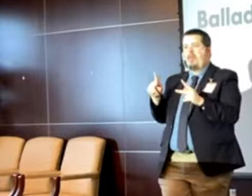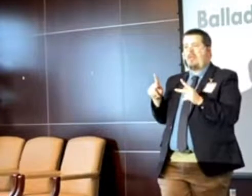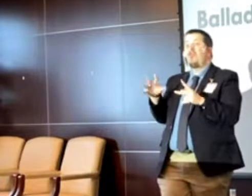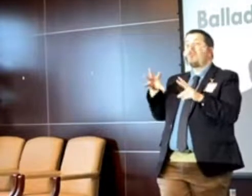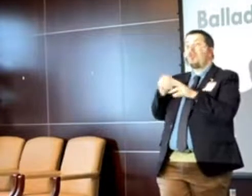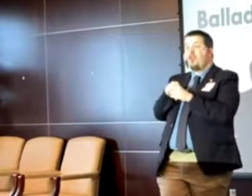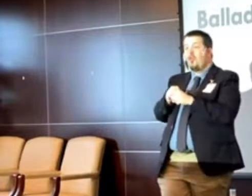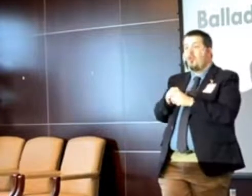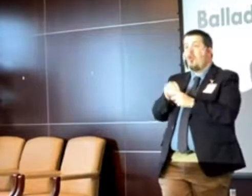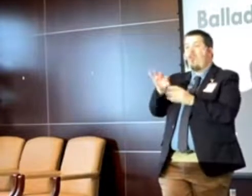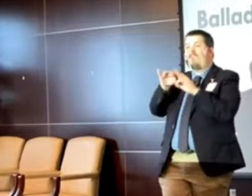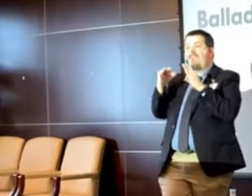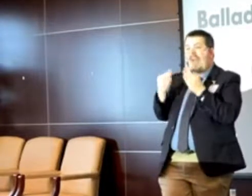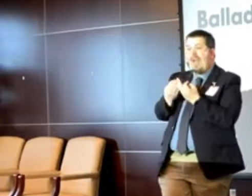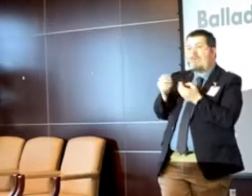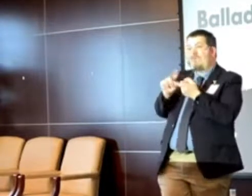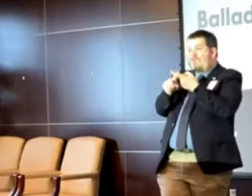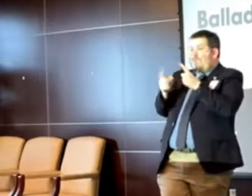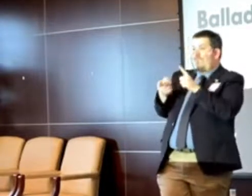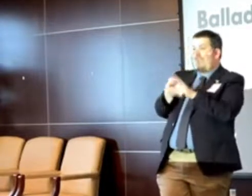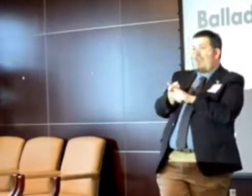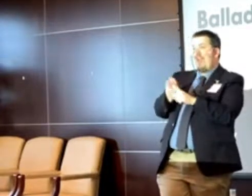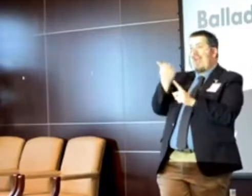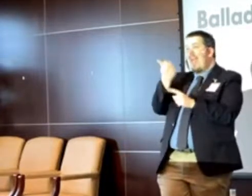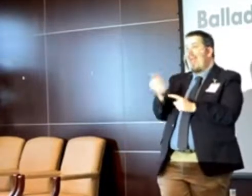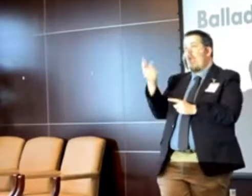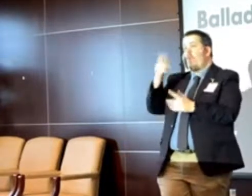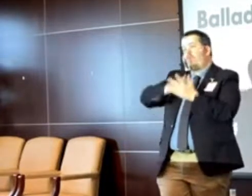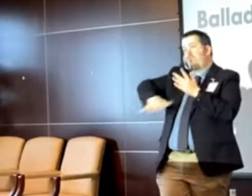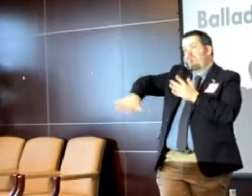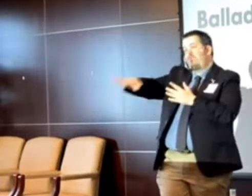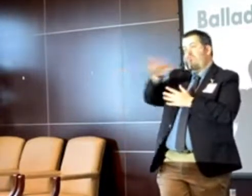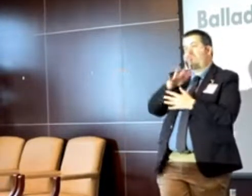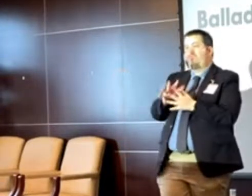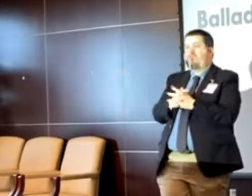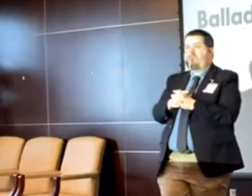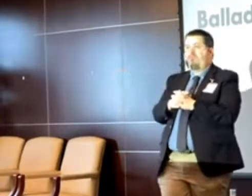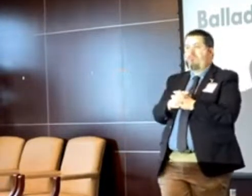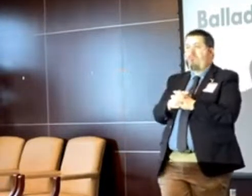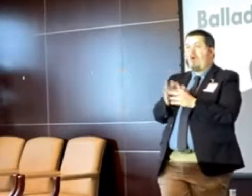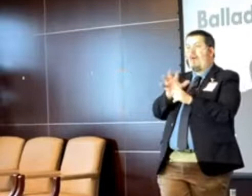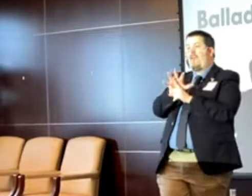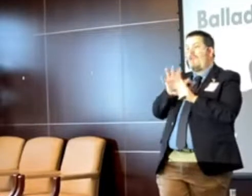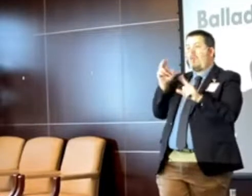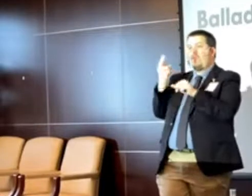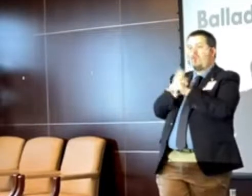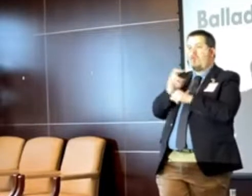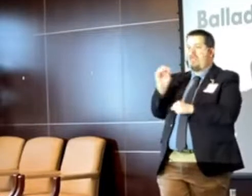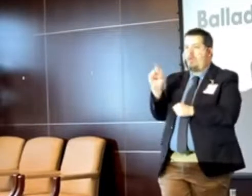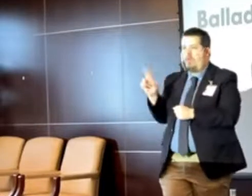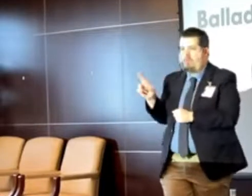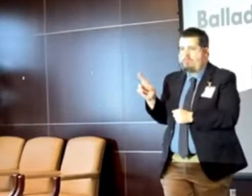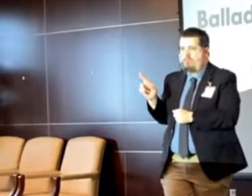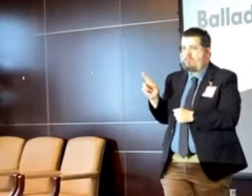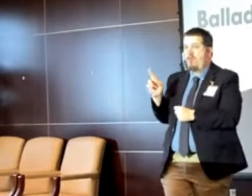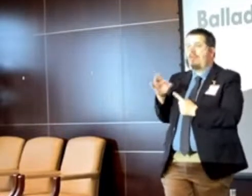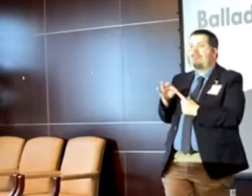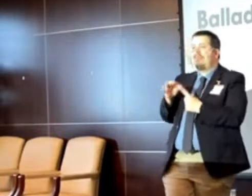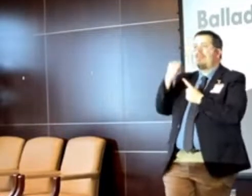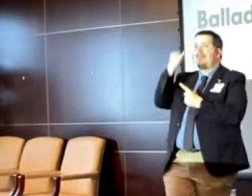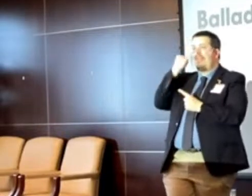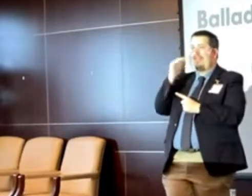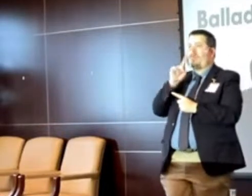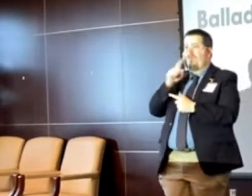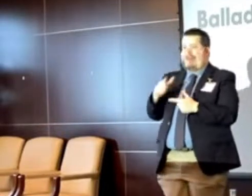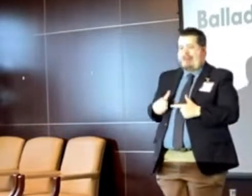including your family, your friends, and anyone around you. Avoid using the emergency room unless it is a